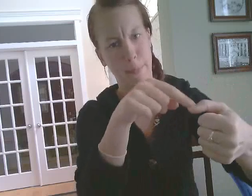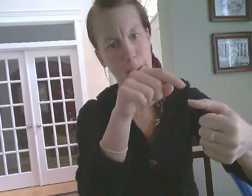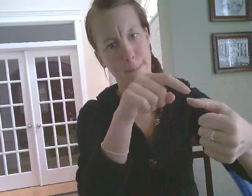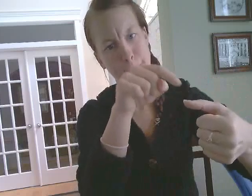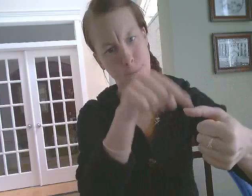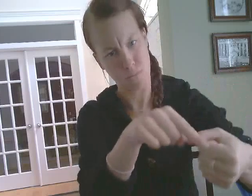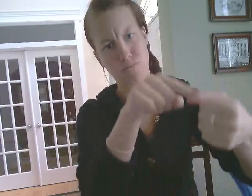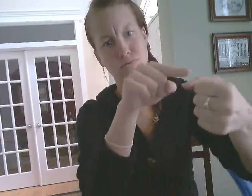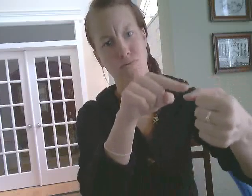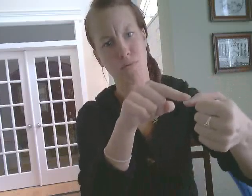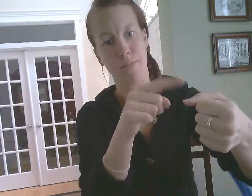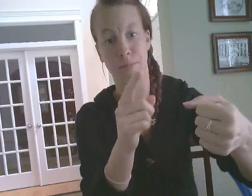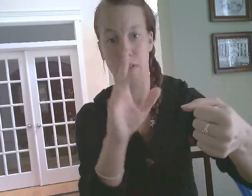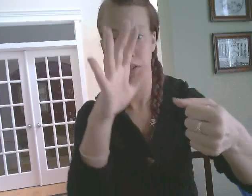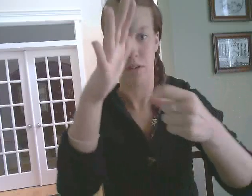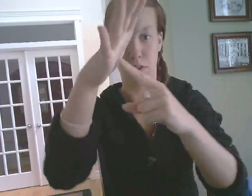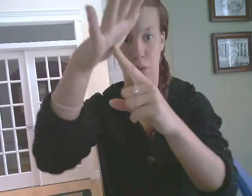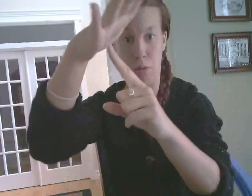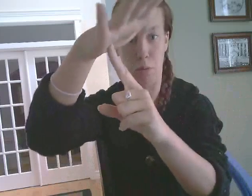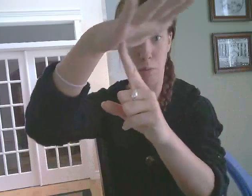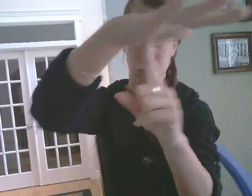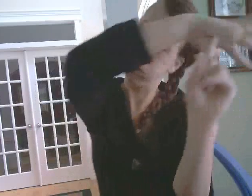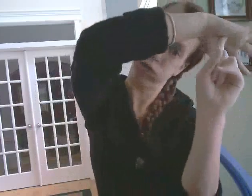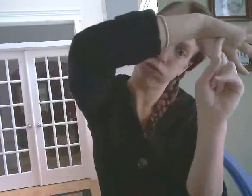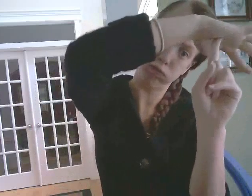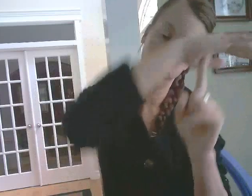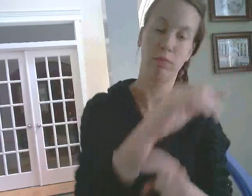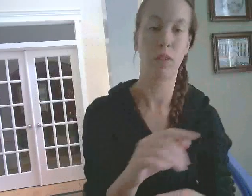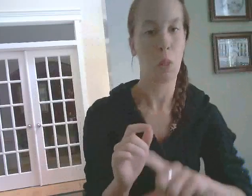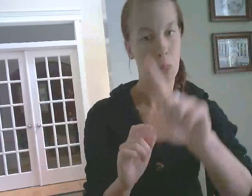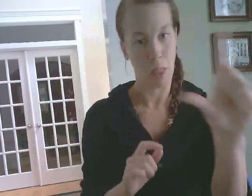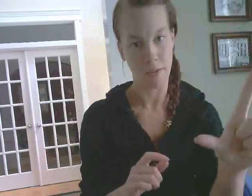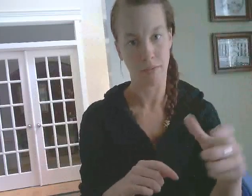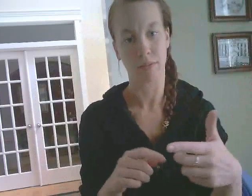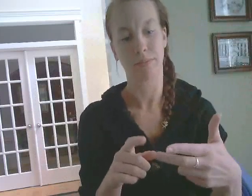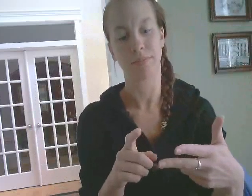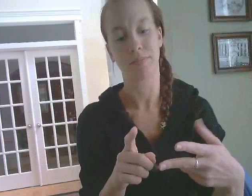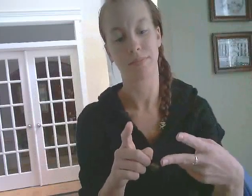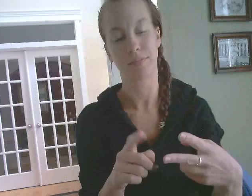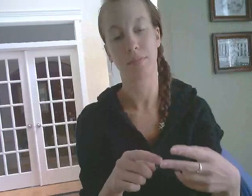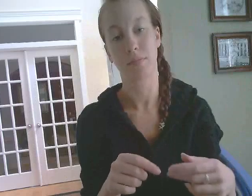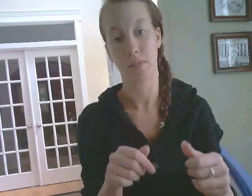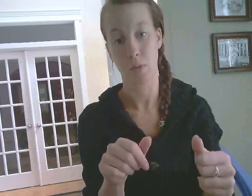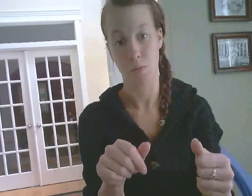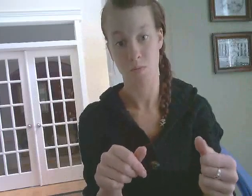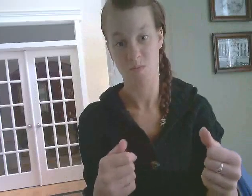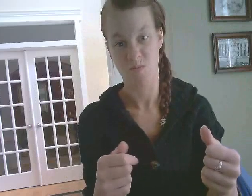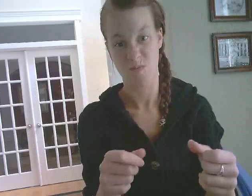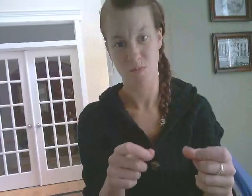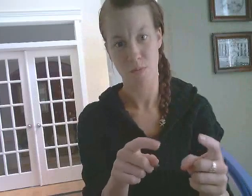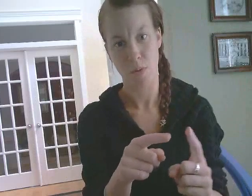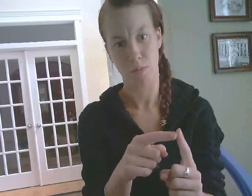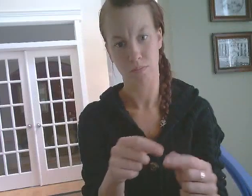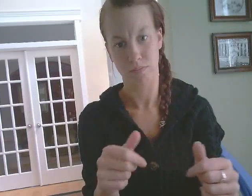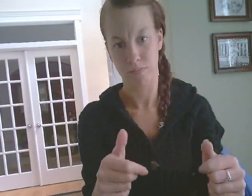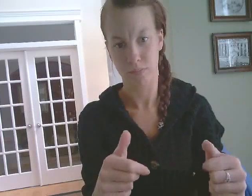left. On the other hand, you want to go right, you just push the controller right. On the right thumb is two controls